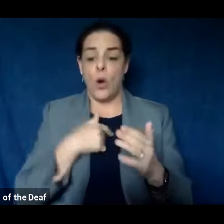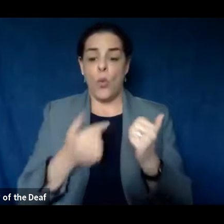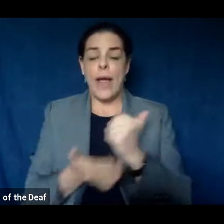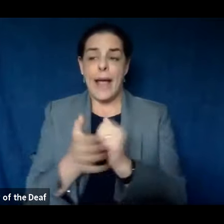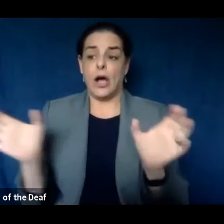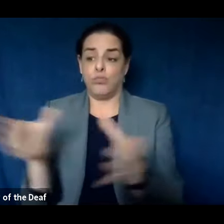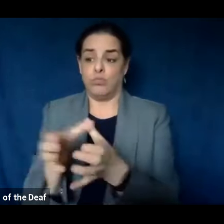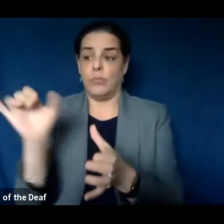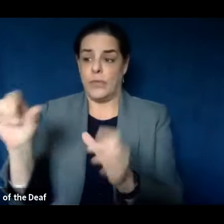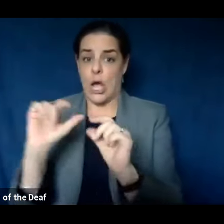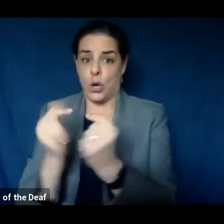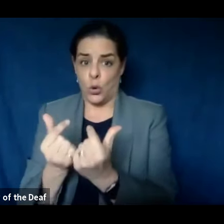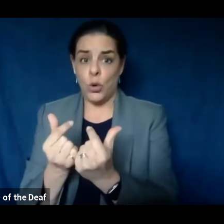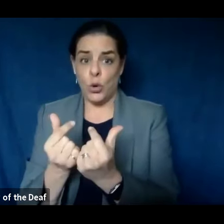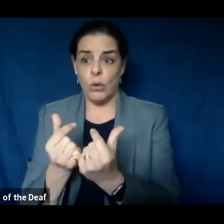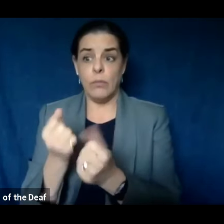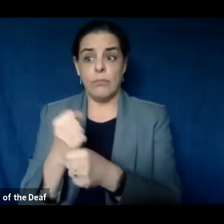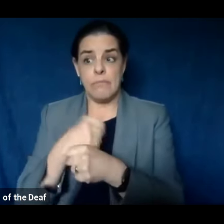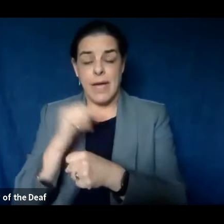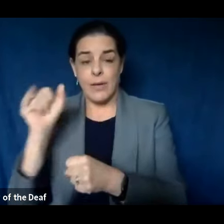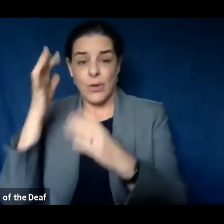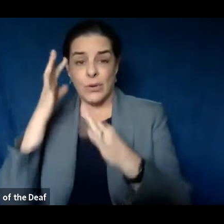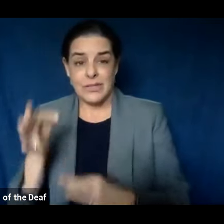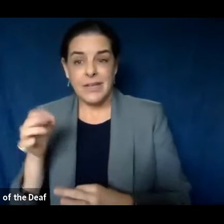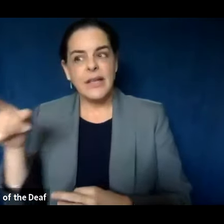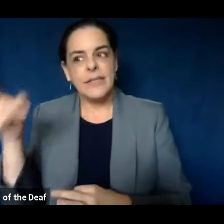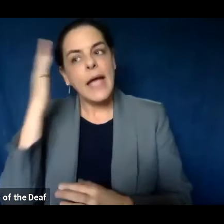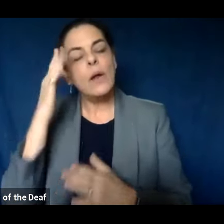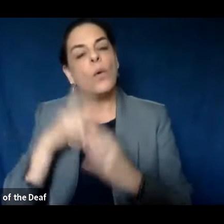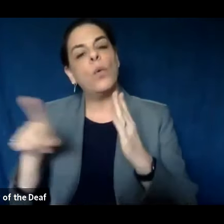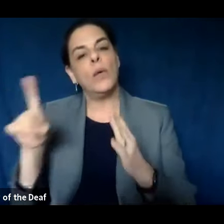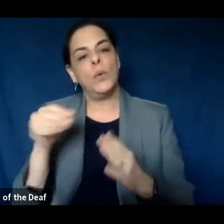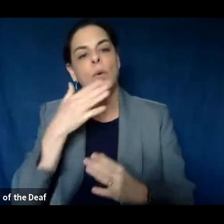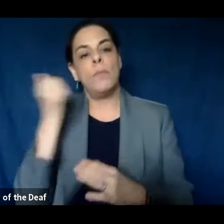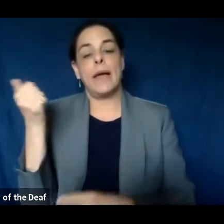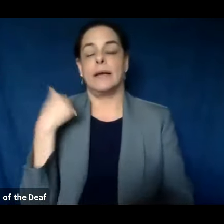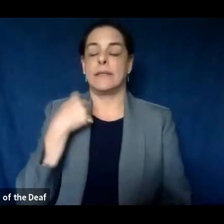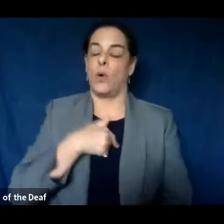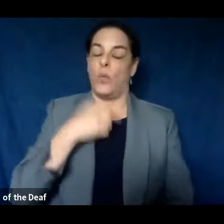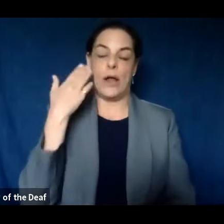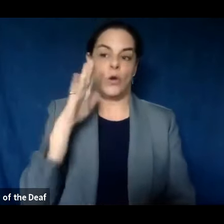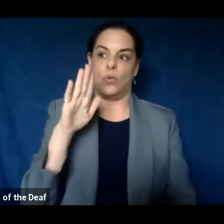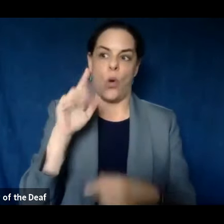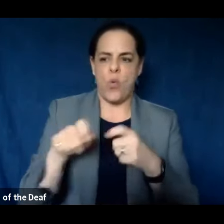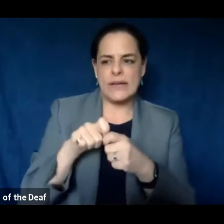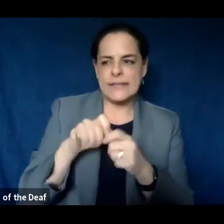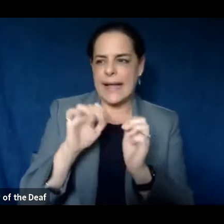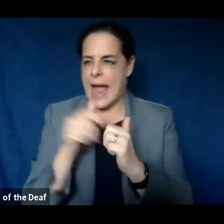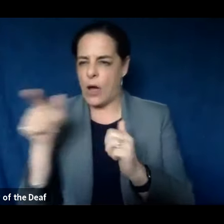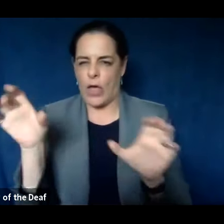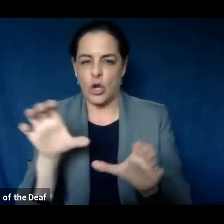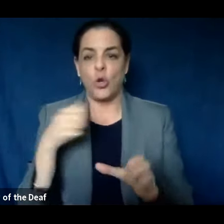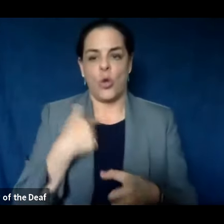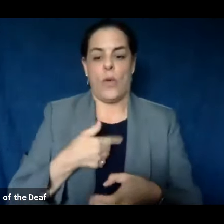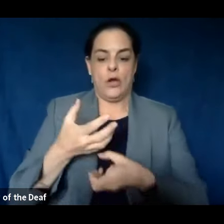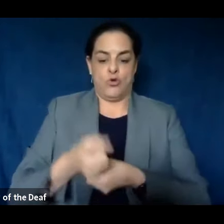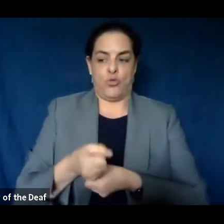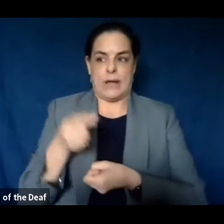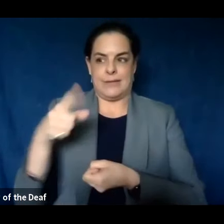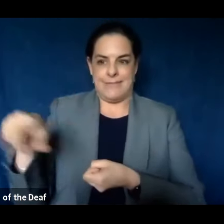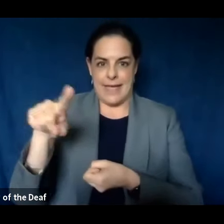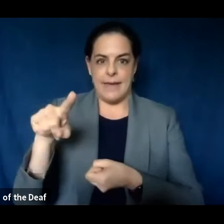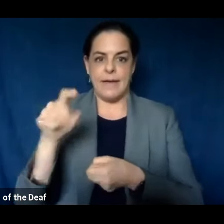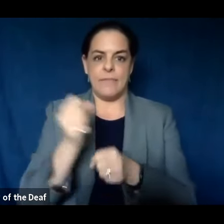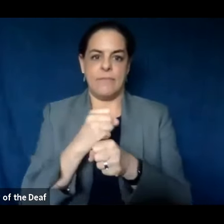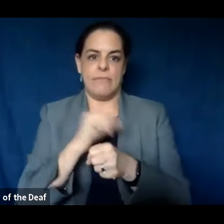they know what they do best, and we don't know what they do and how they do it. So we trust them to make those decisions. And